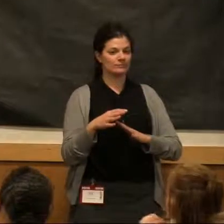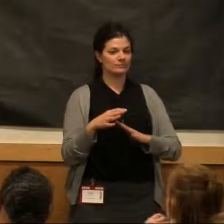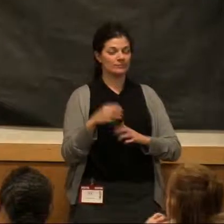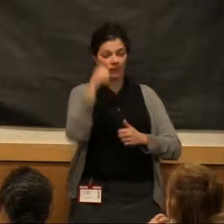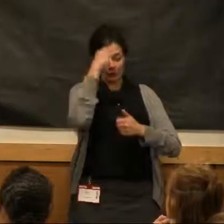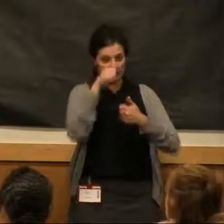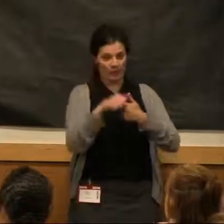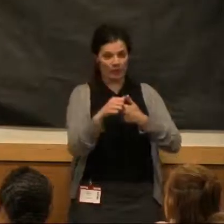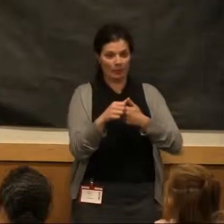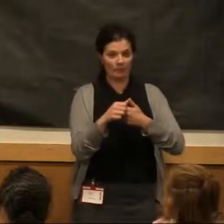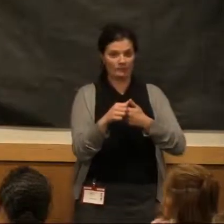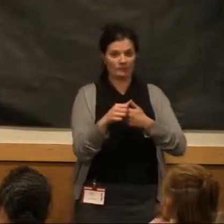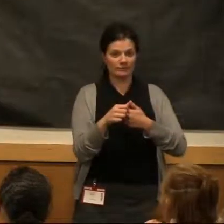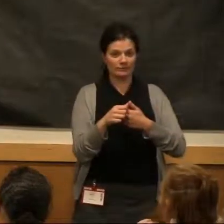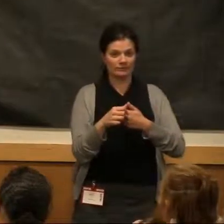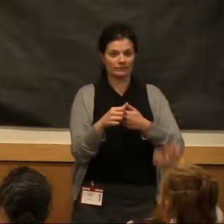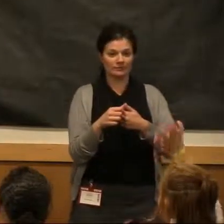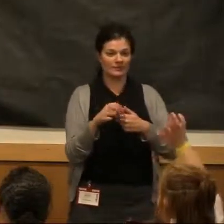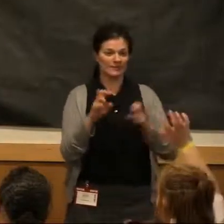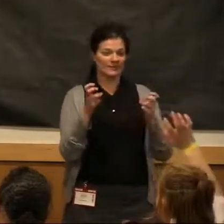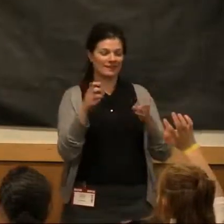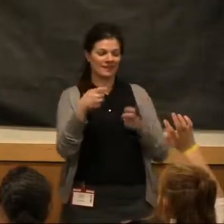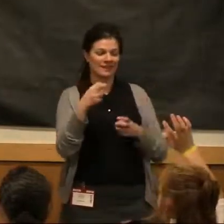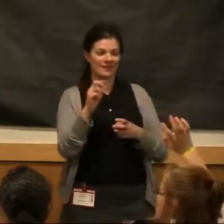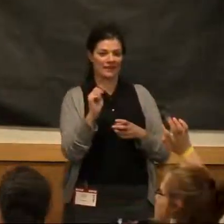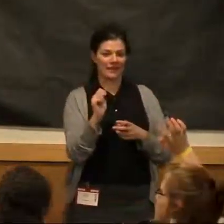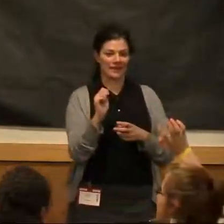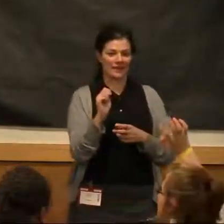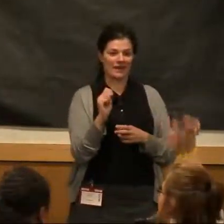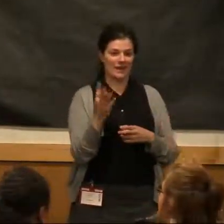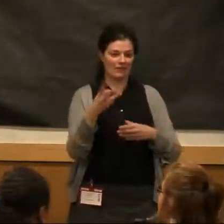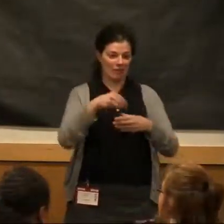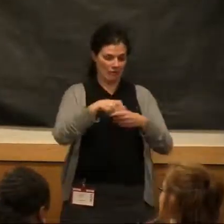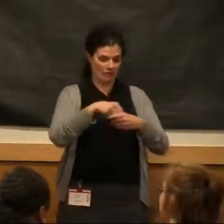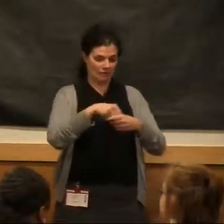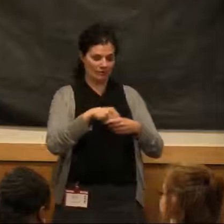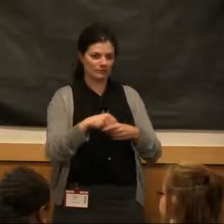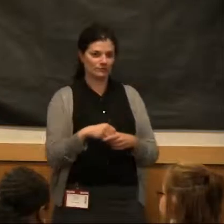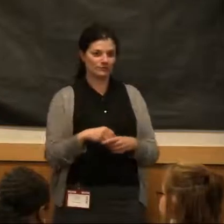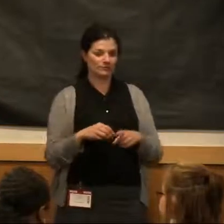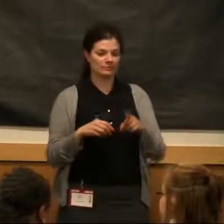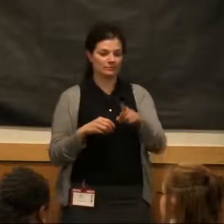involved. Okay? Questions? Yes.